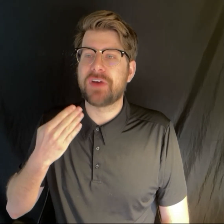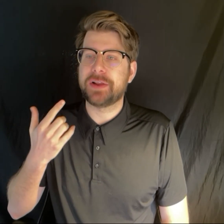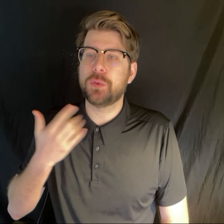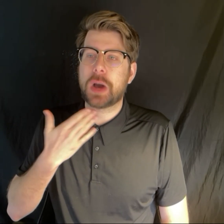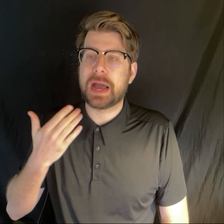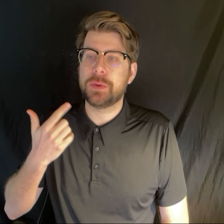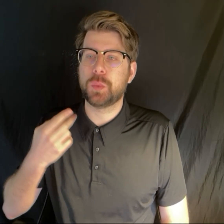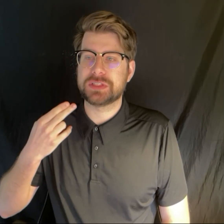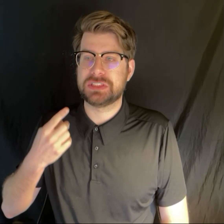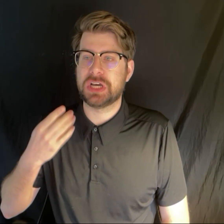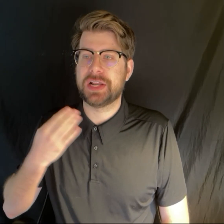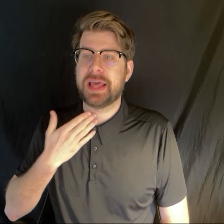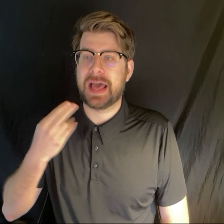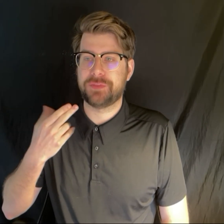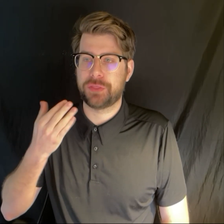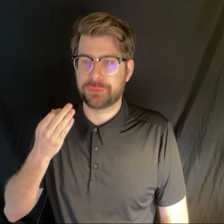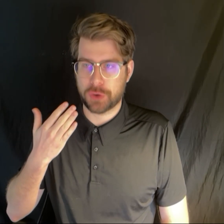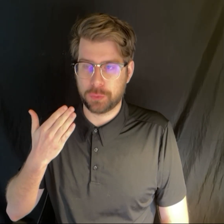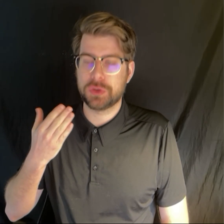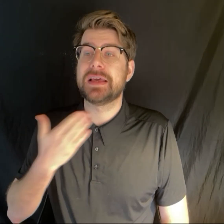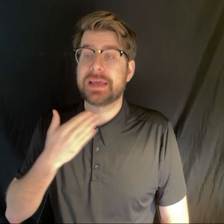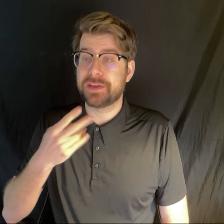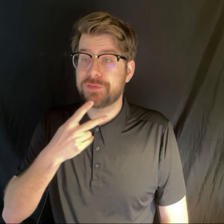final Y was done at the throat. If you